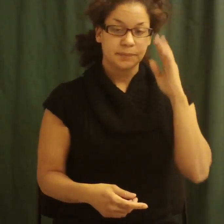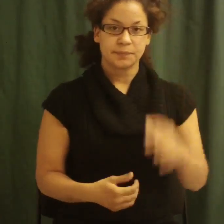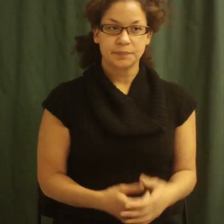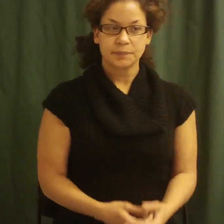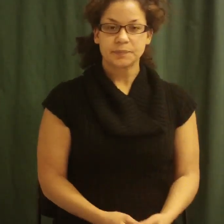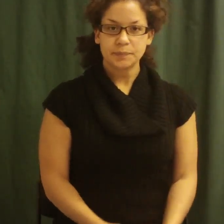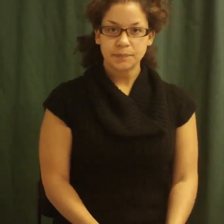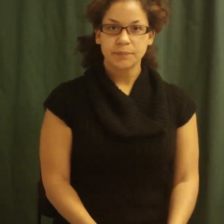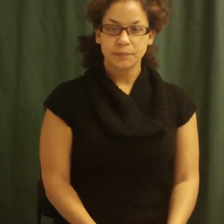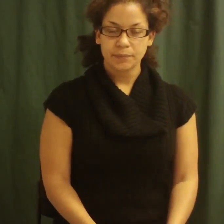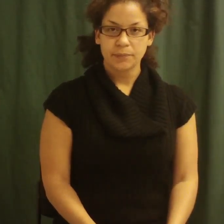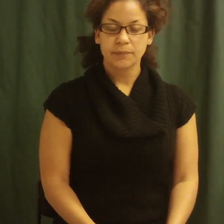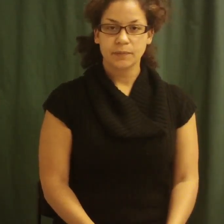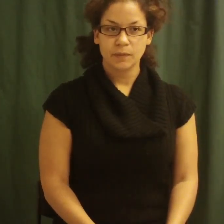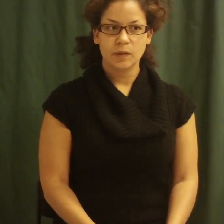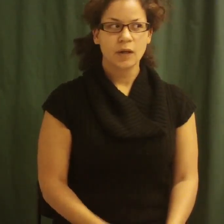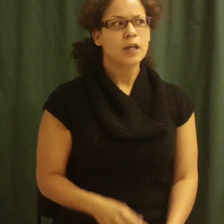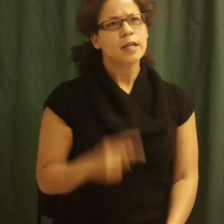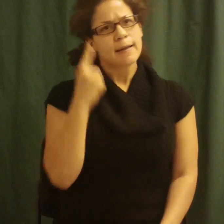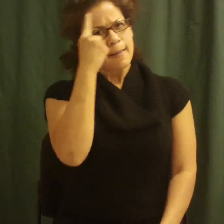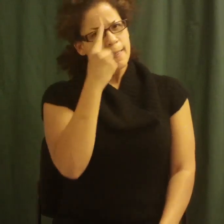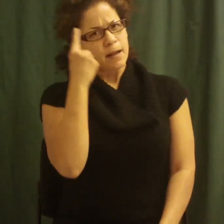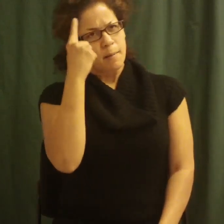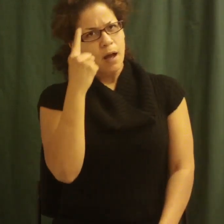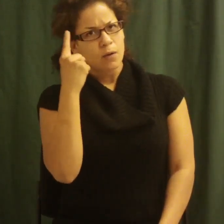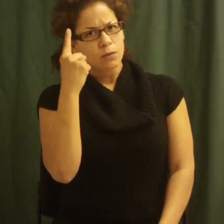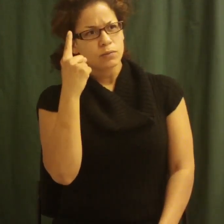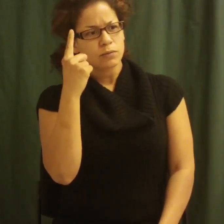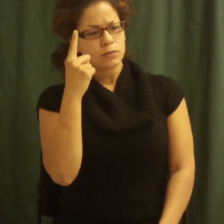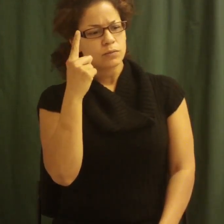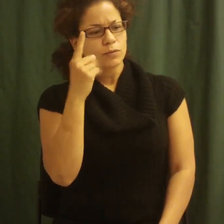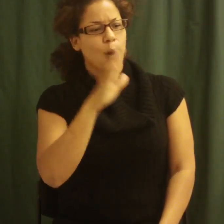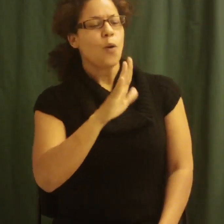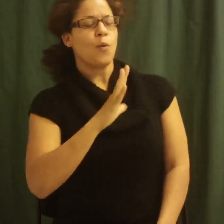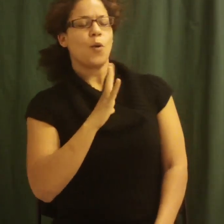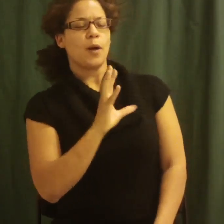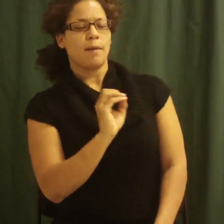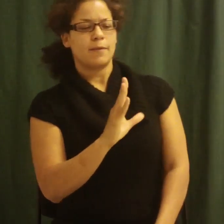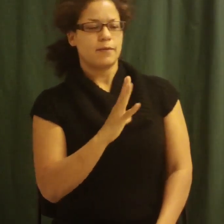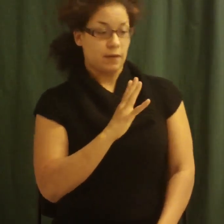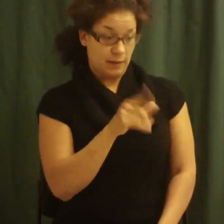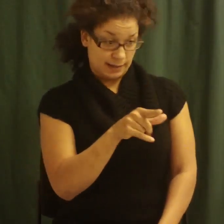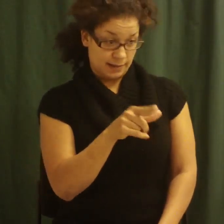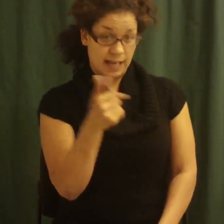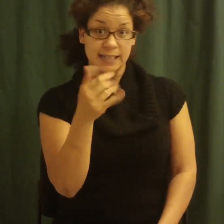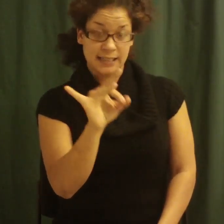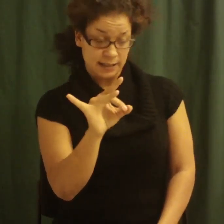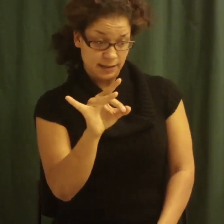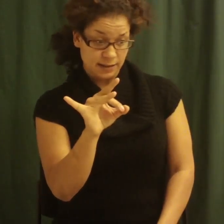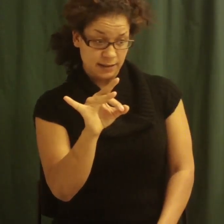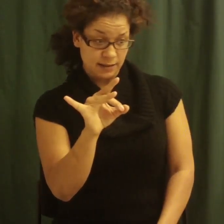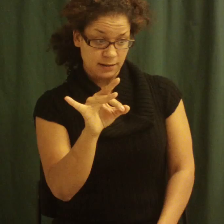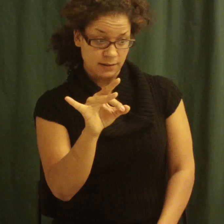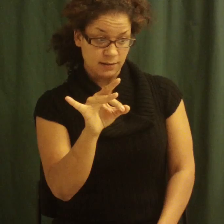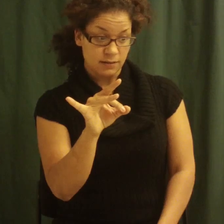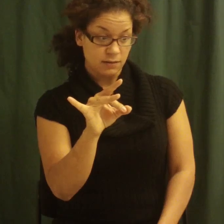All right. Think about what you think about. Oh, okay. All right, that's 18. Okay. But now that doesn't